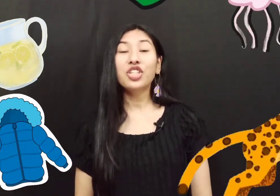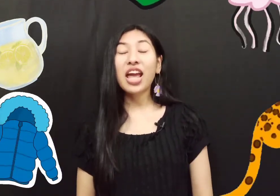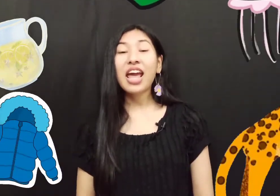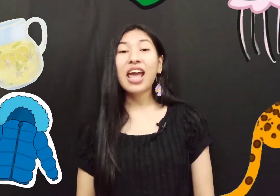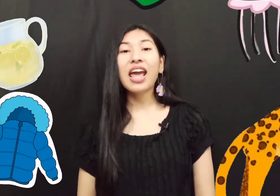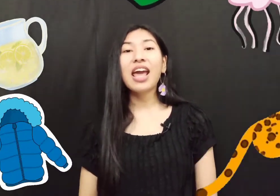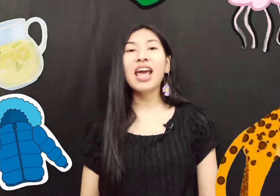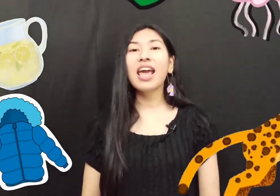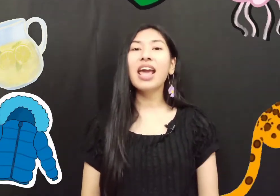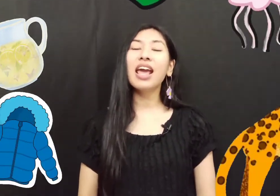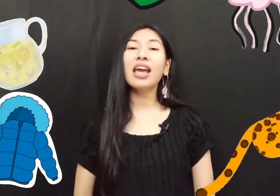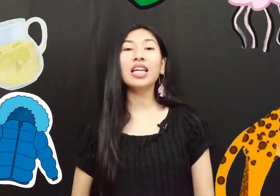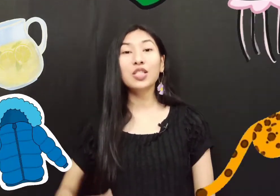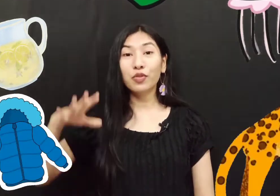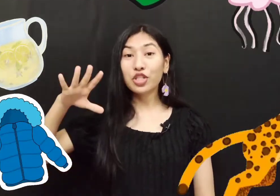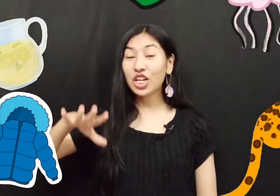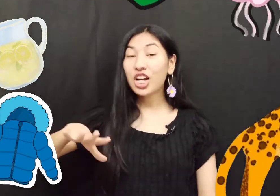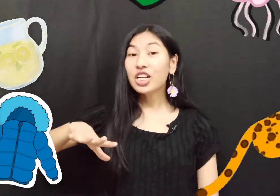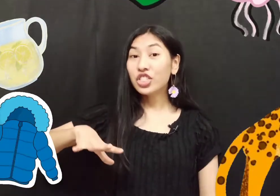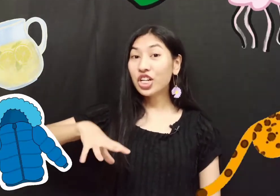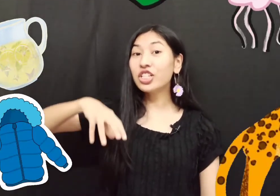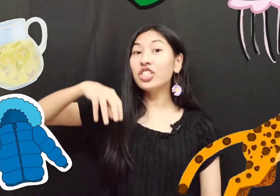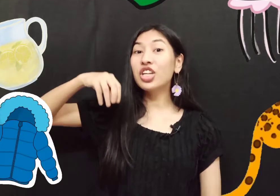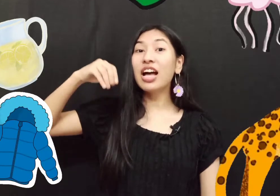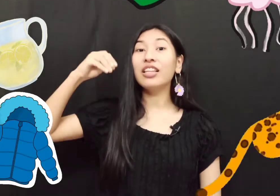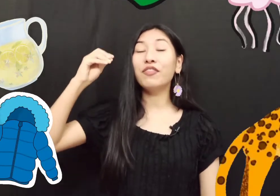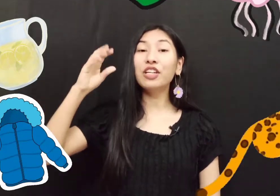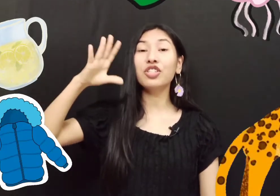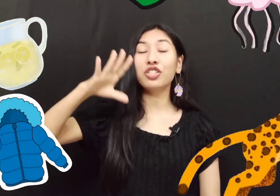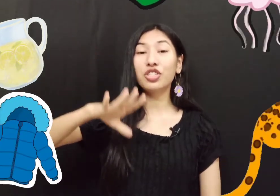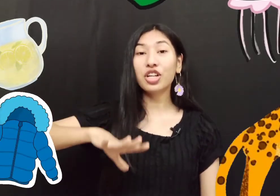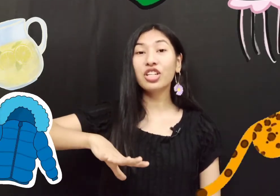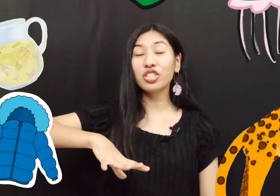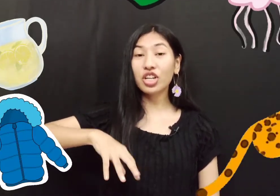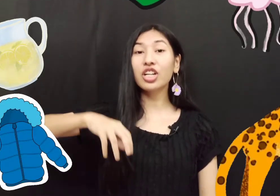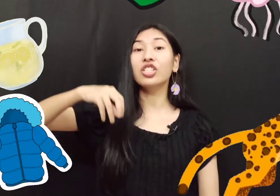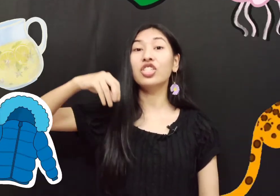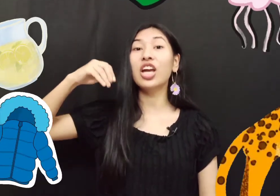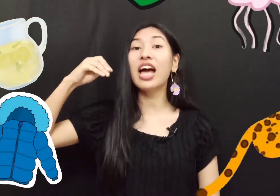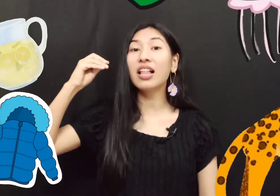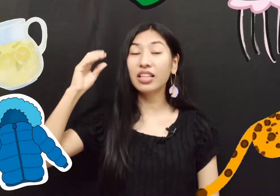Juice. J is for jellyfish.